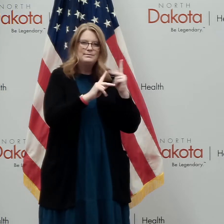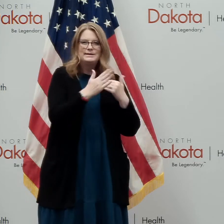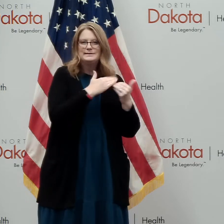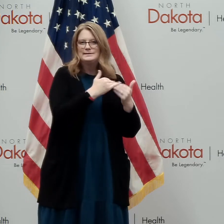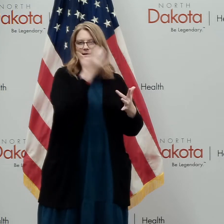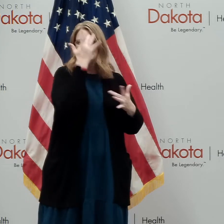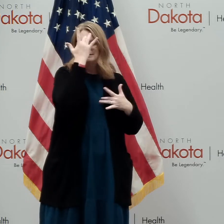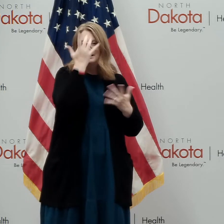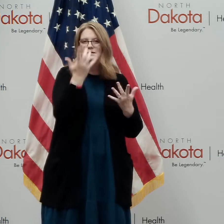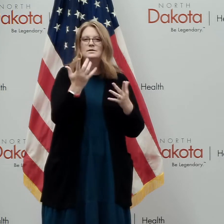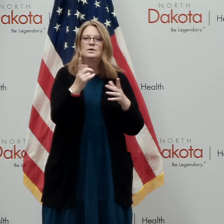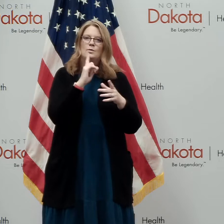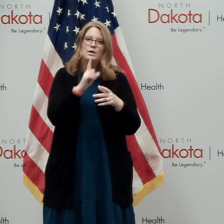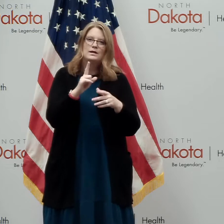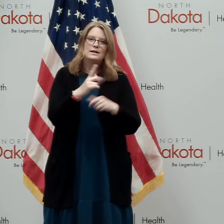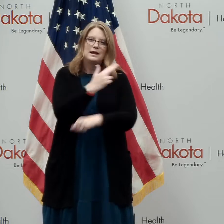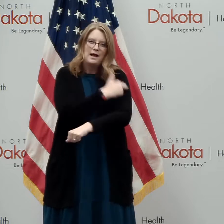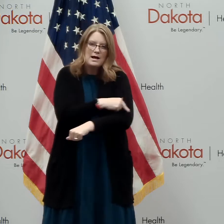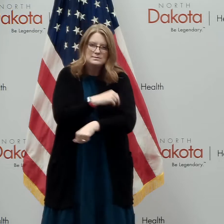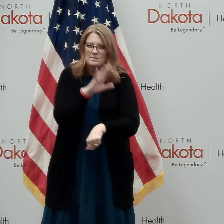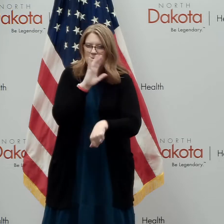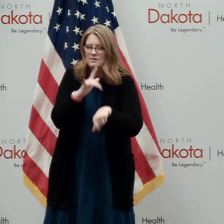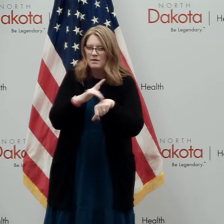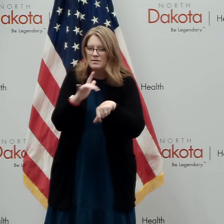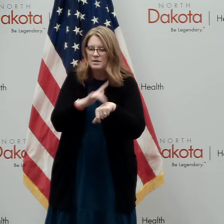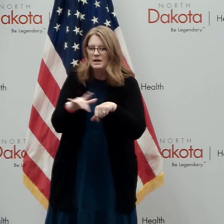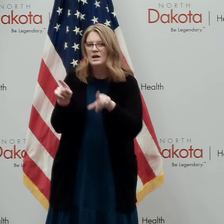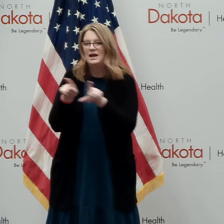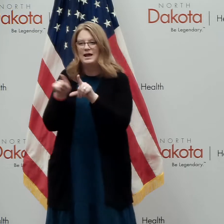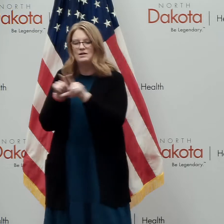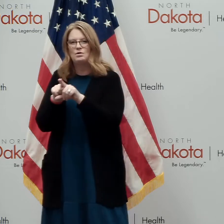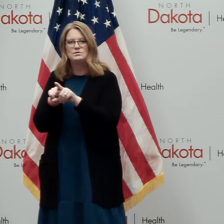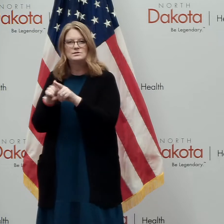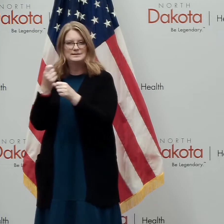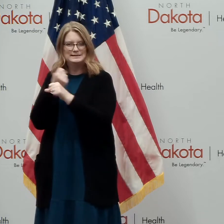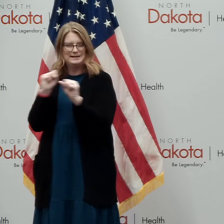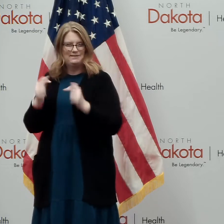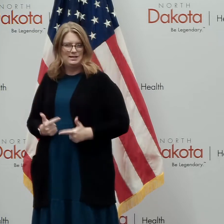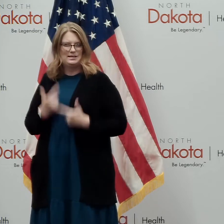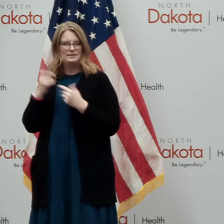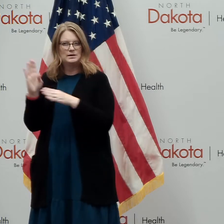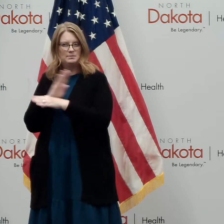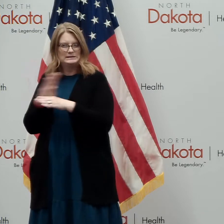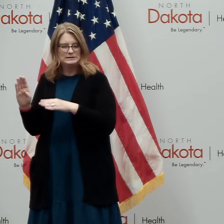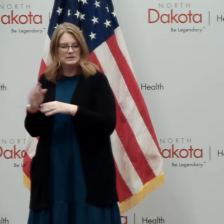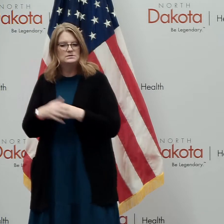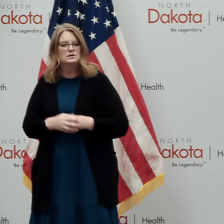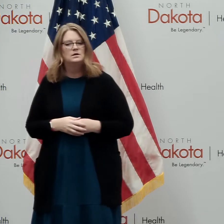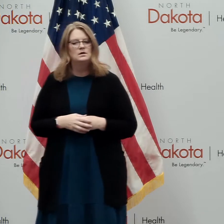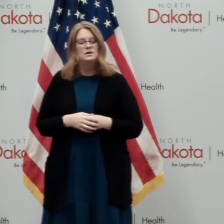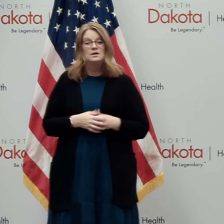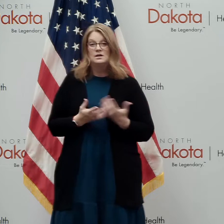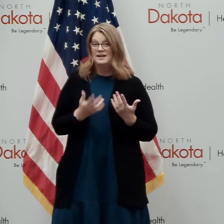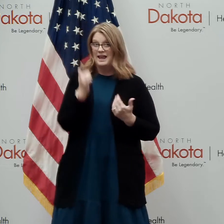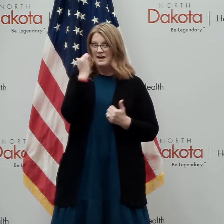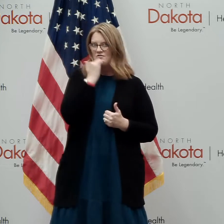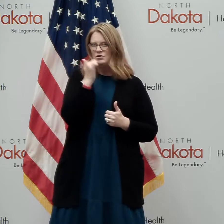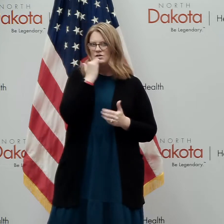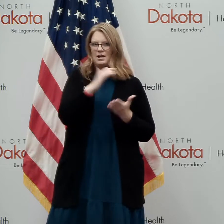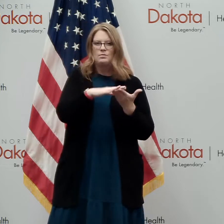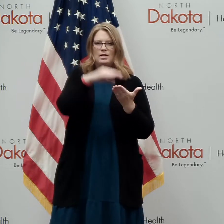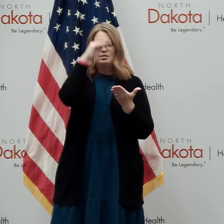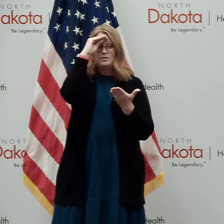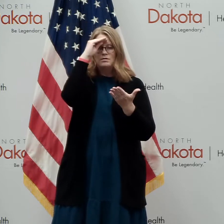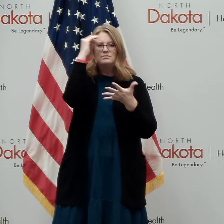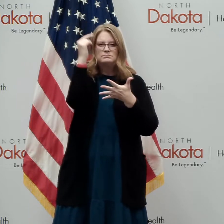that has been our goal since the beginning. We continue to learn more things about COVID, and one of the things